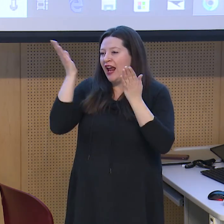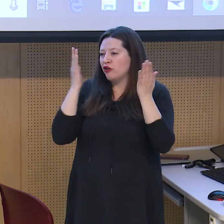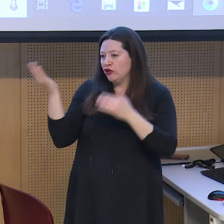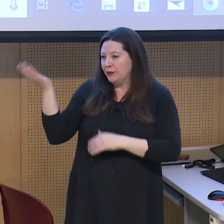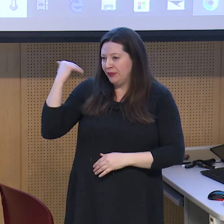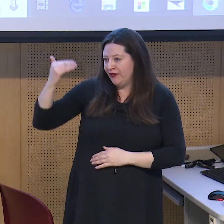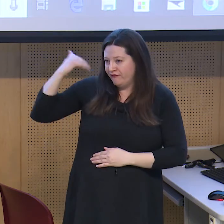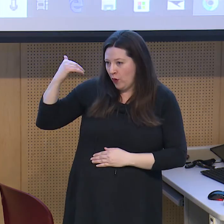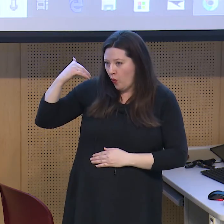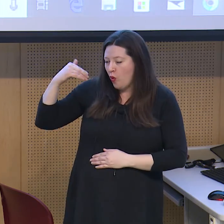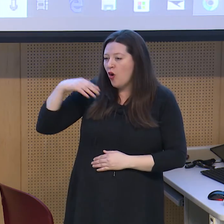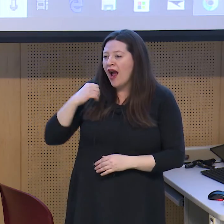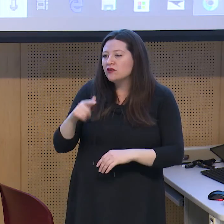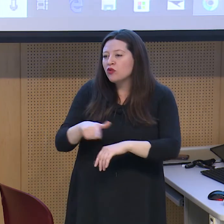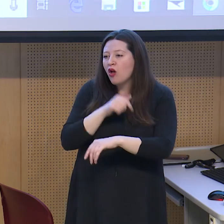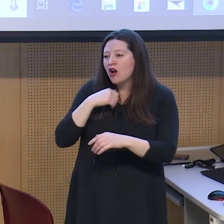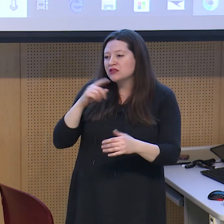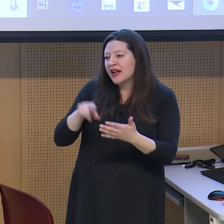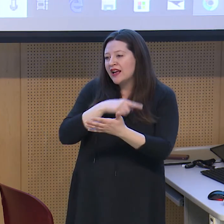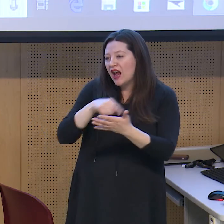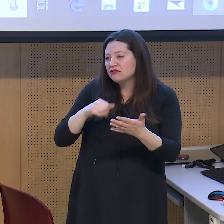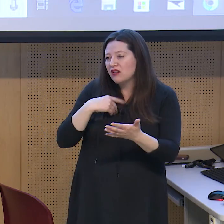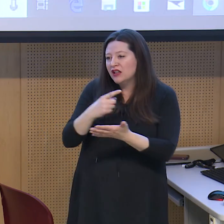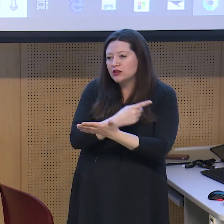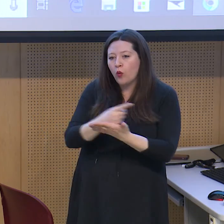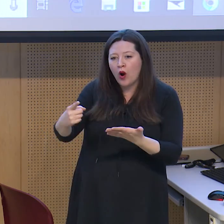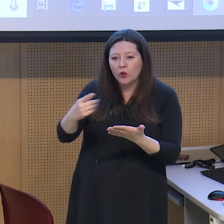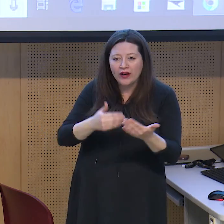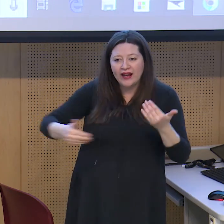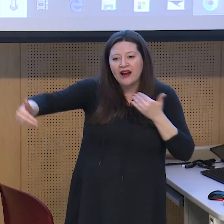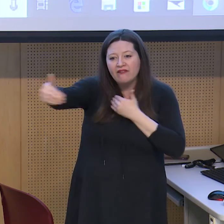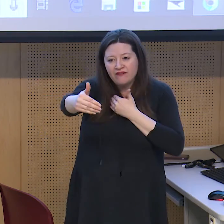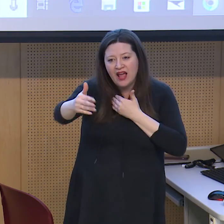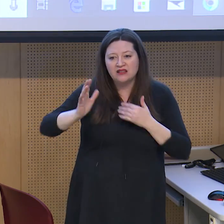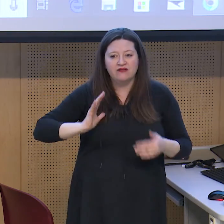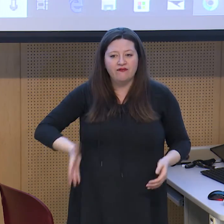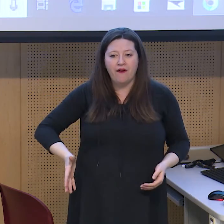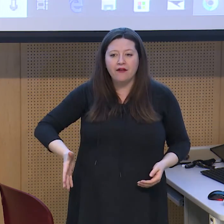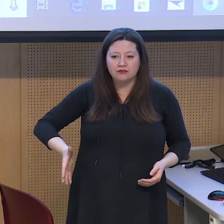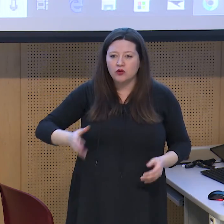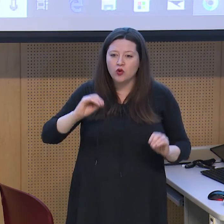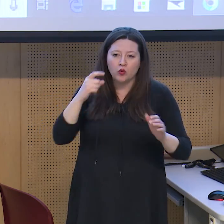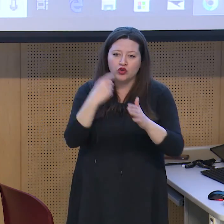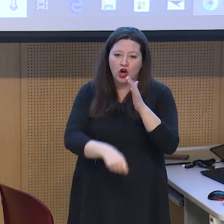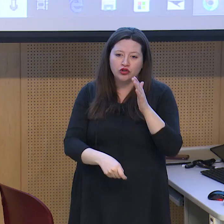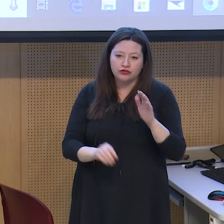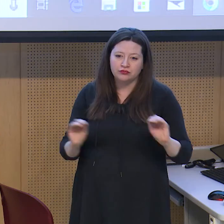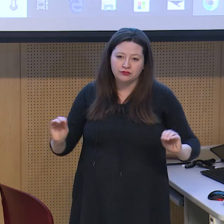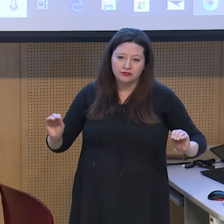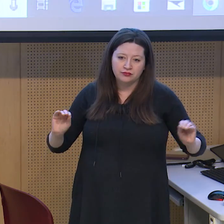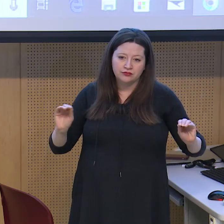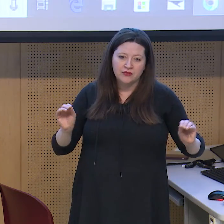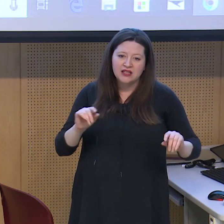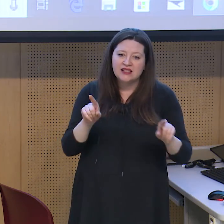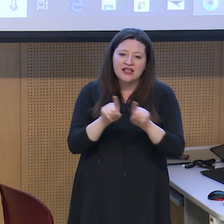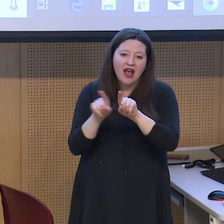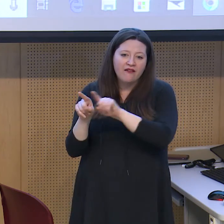I've reserved catering before, and as long as I cancel within a week ahead of the event, it's fine. They will not charge you anything. It's the same